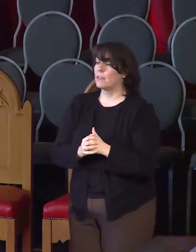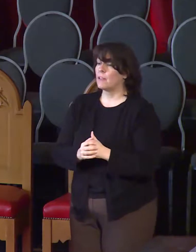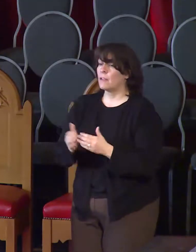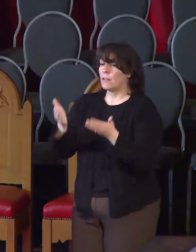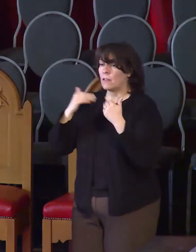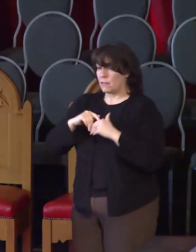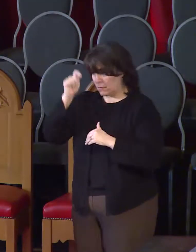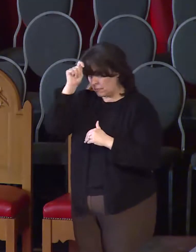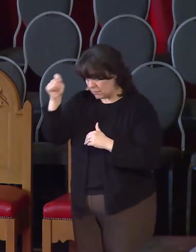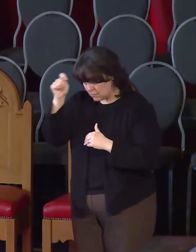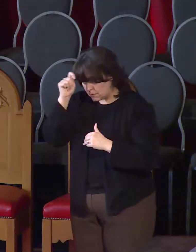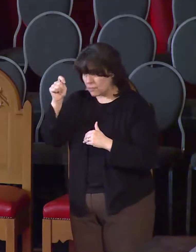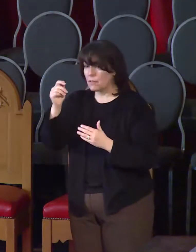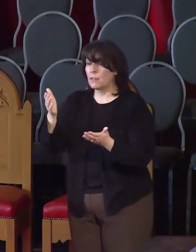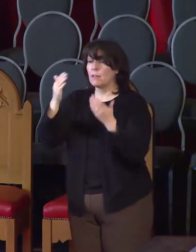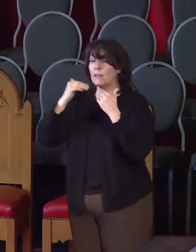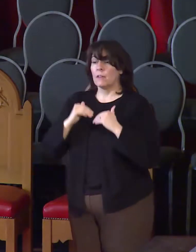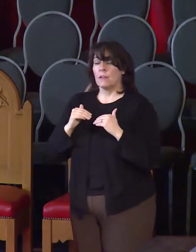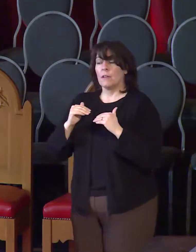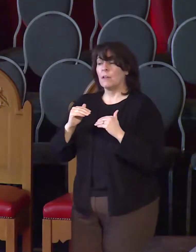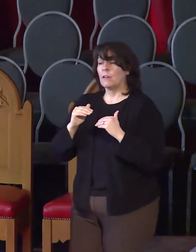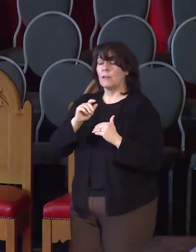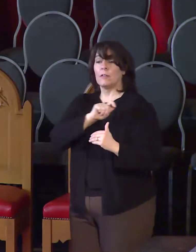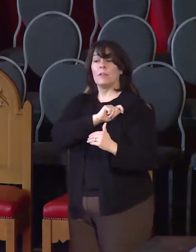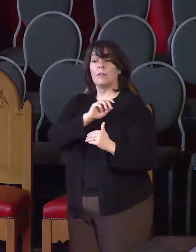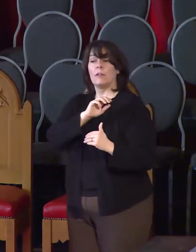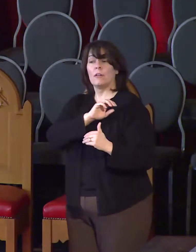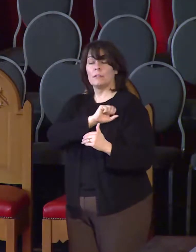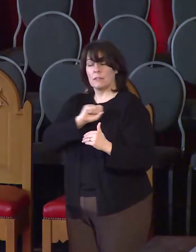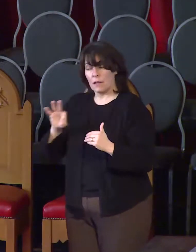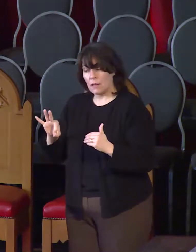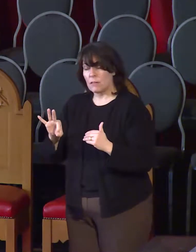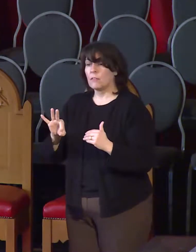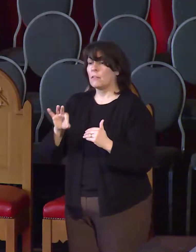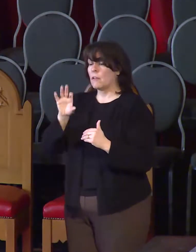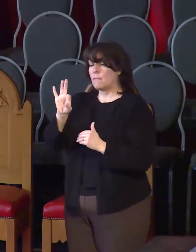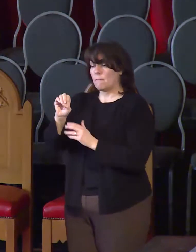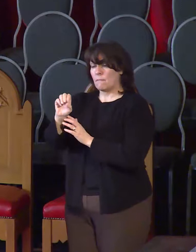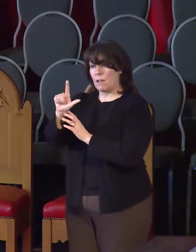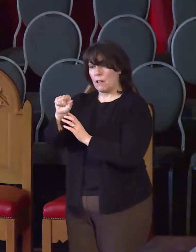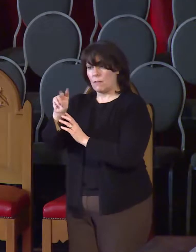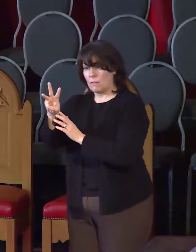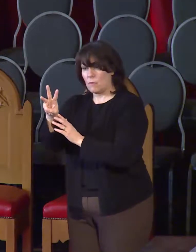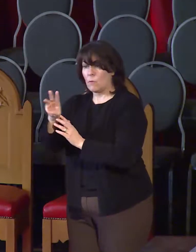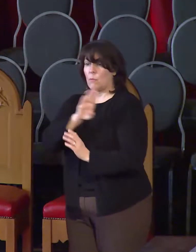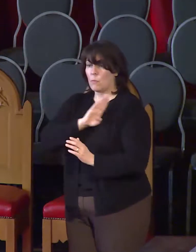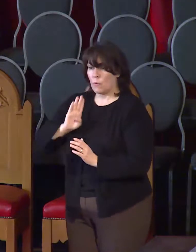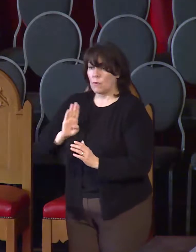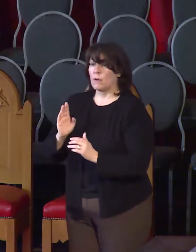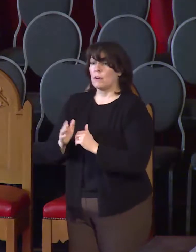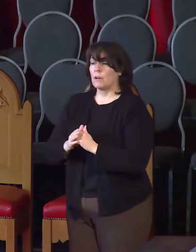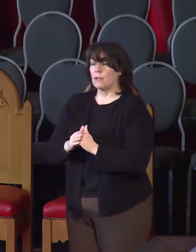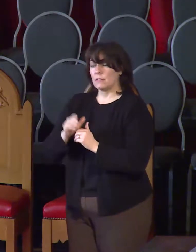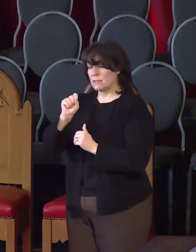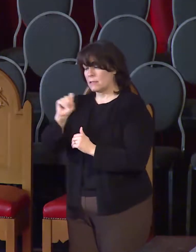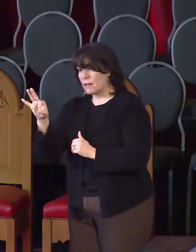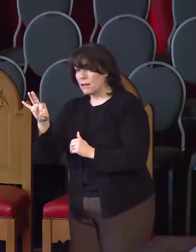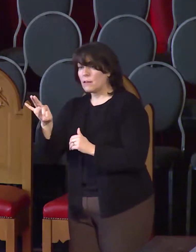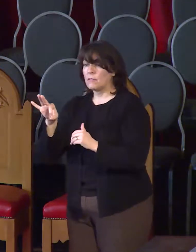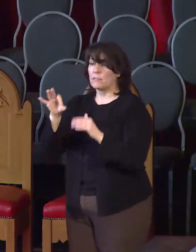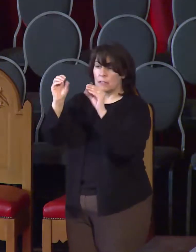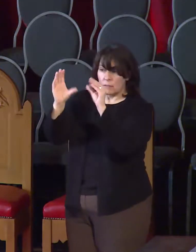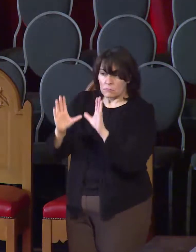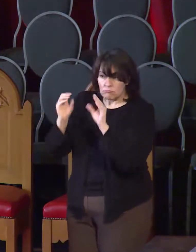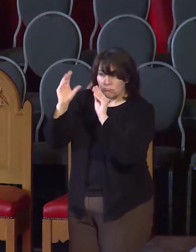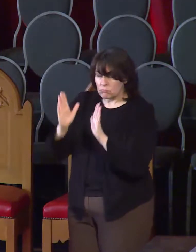vice chancellor, members of the administration and the honoraries, fellows of the university, members of the board and senate, and members of faculty and staff.